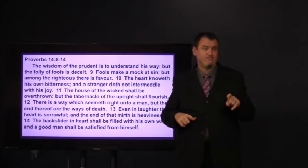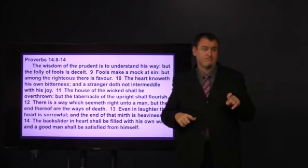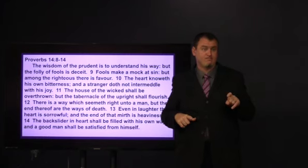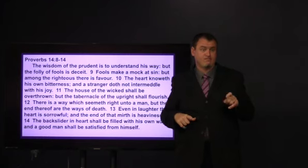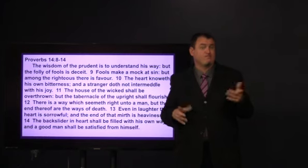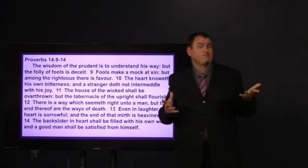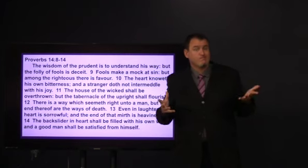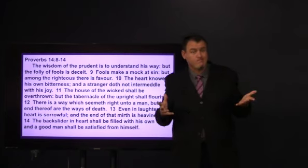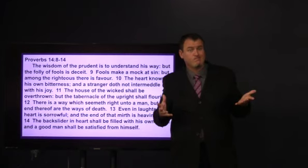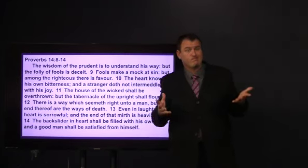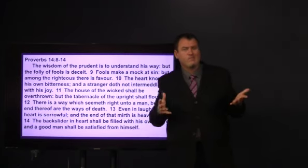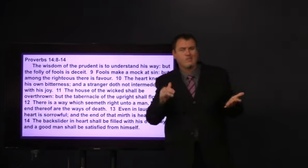depending on the Lord.